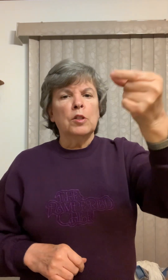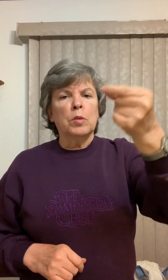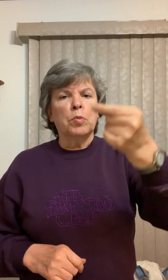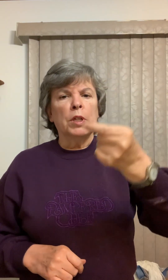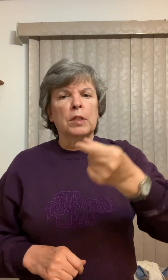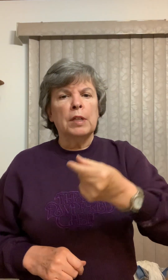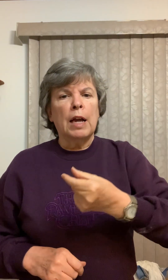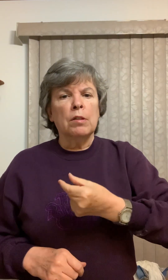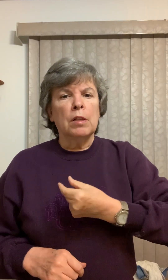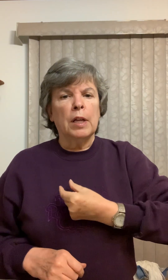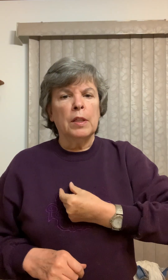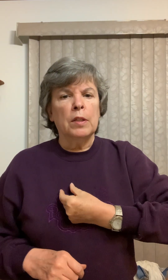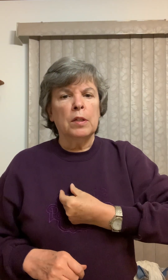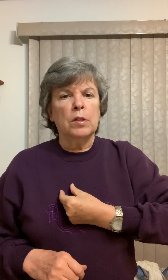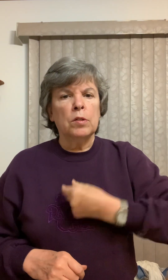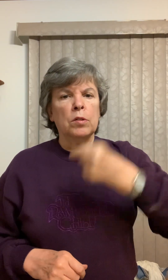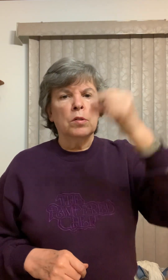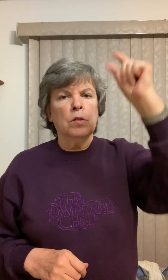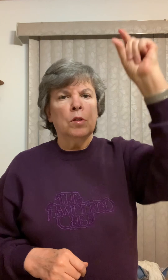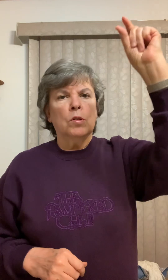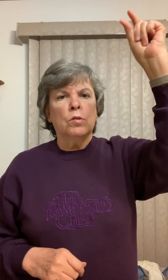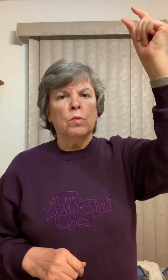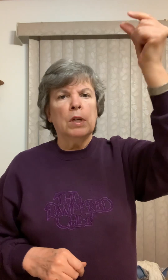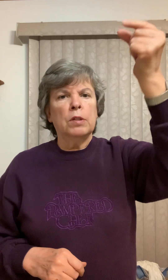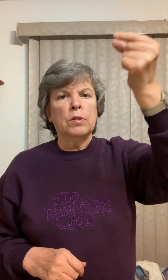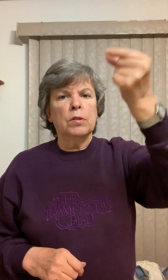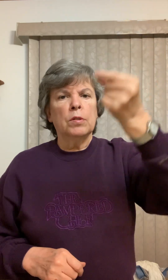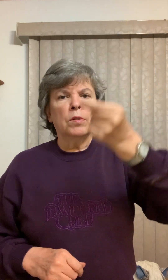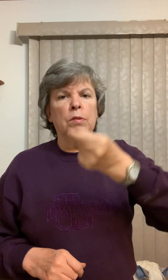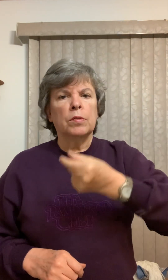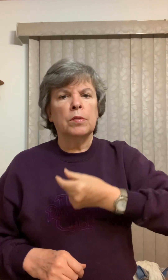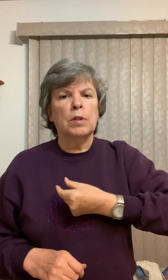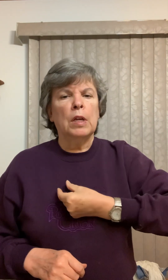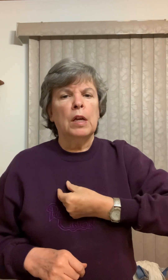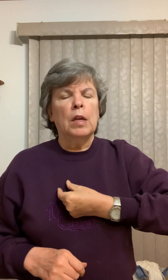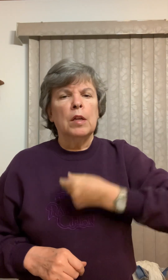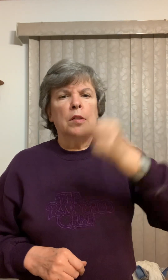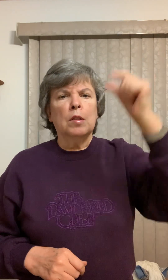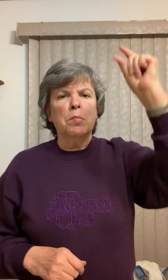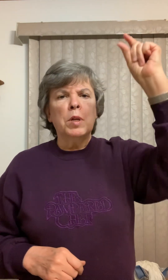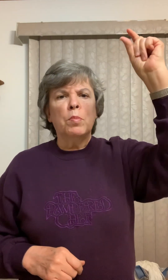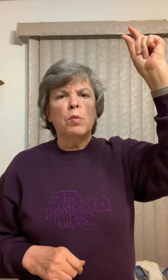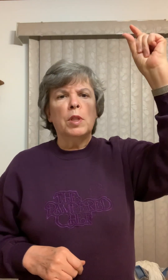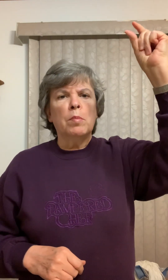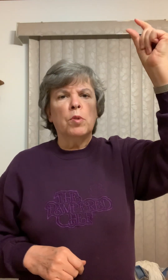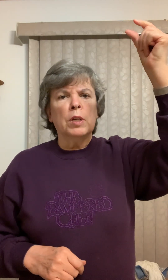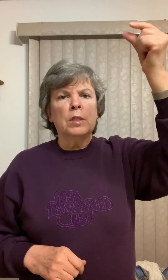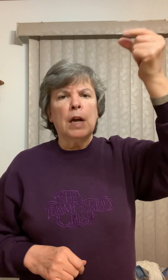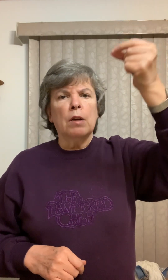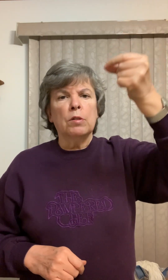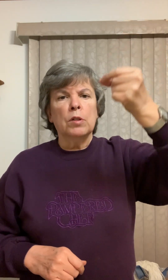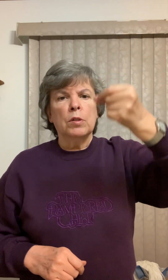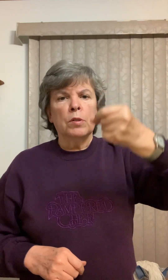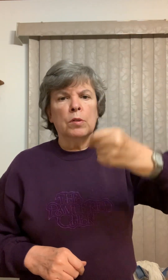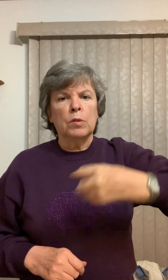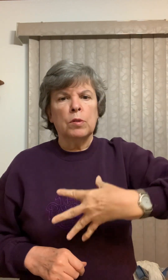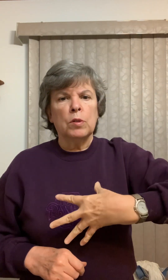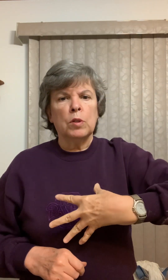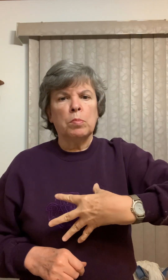bring it down like this, grace. Some people, when they bring it down, splash